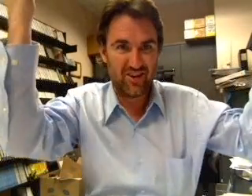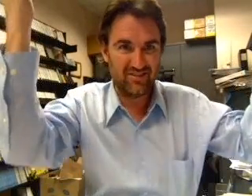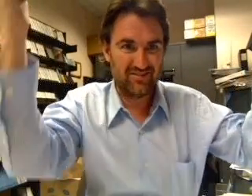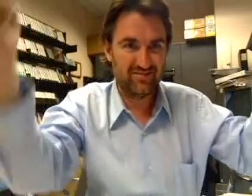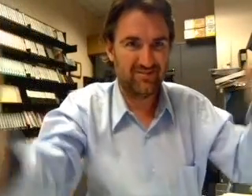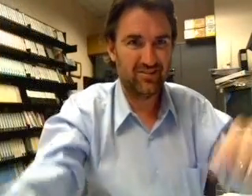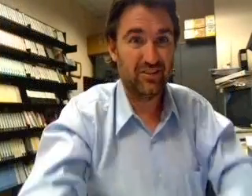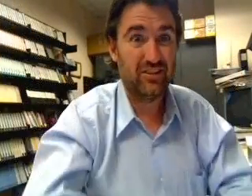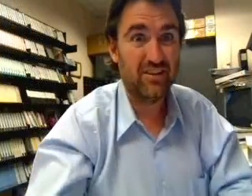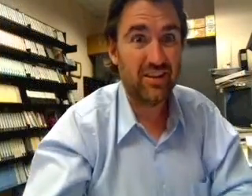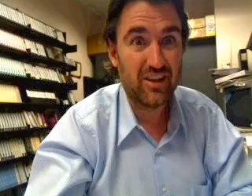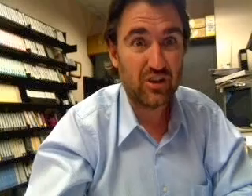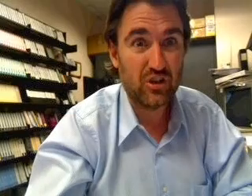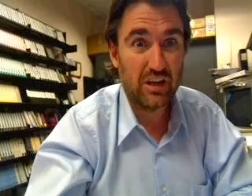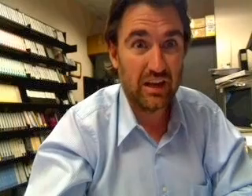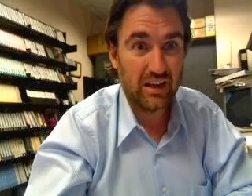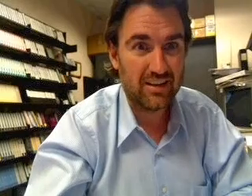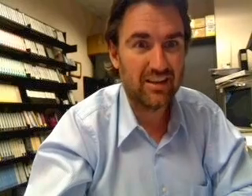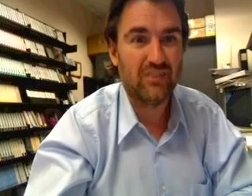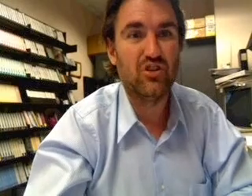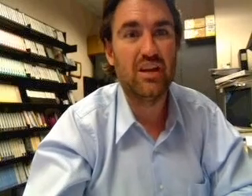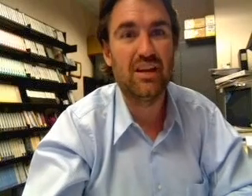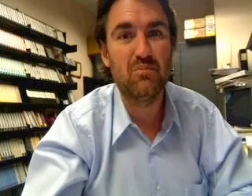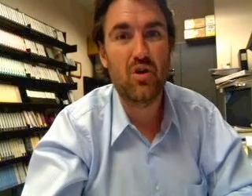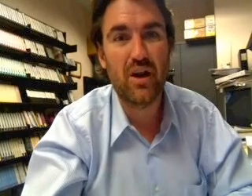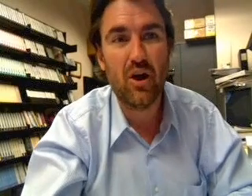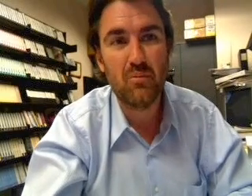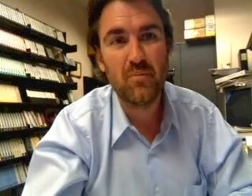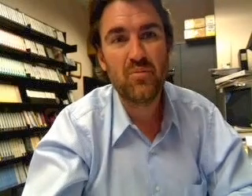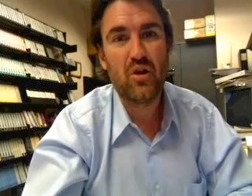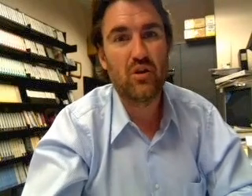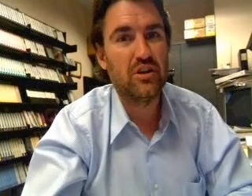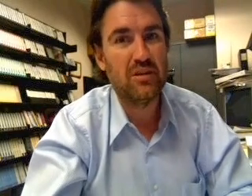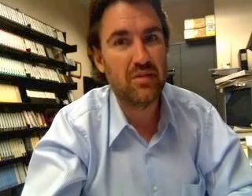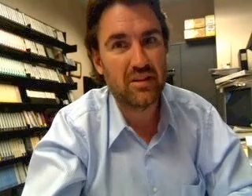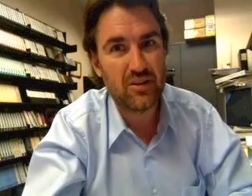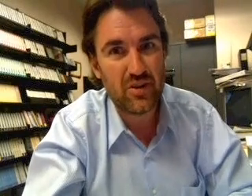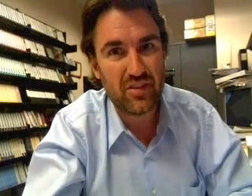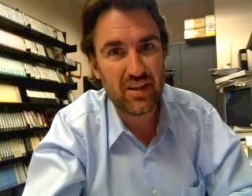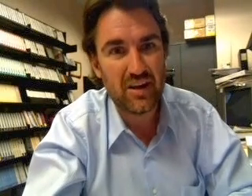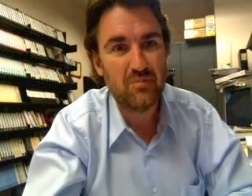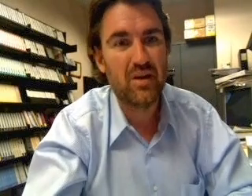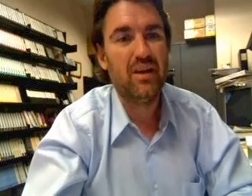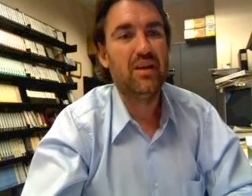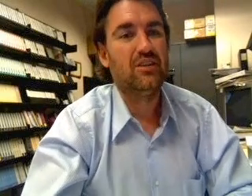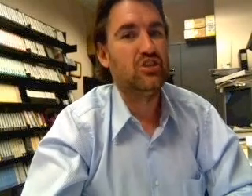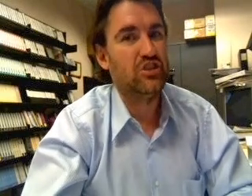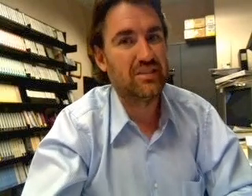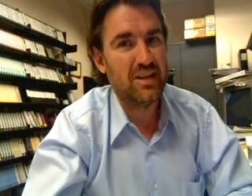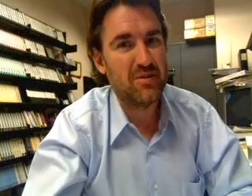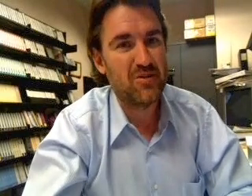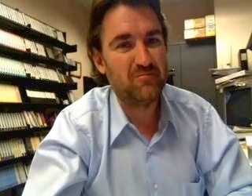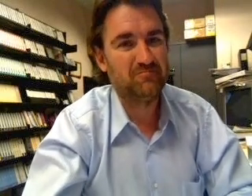song. Good luck. If you need any more help or you need me to clear anything up, just let me know.